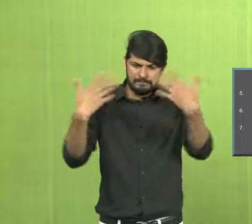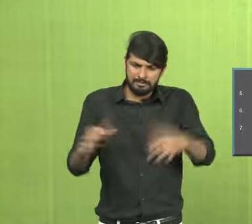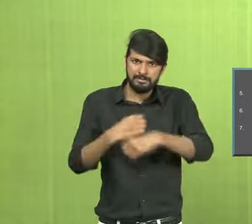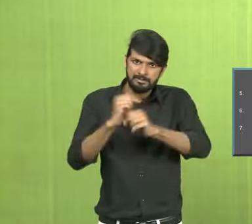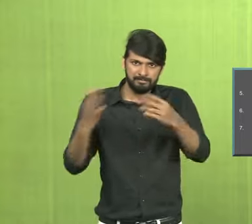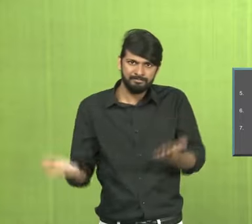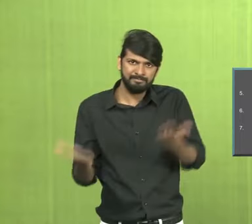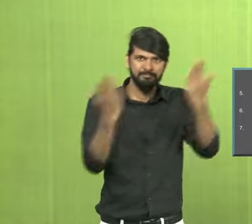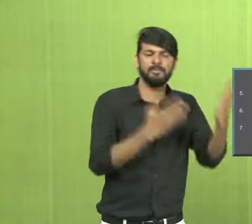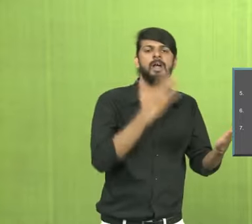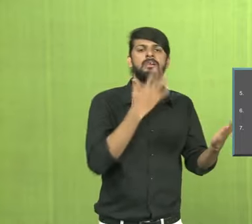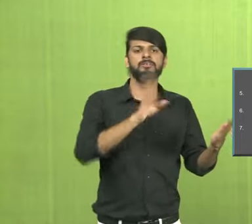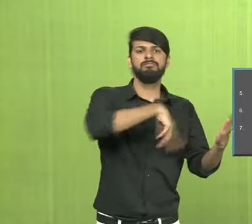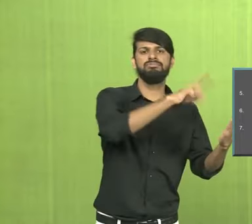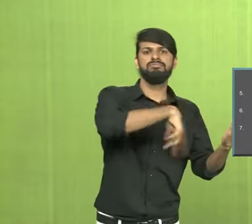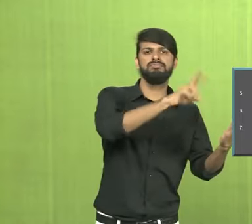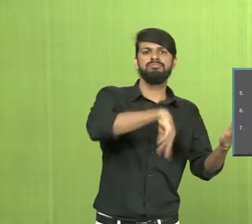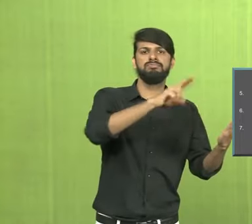of harar.